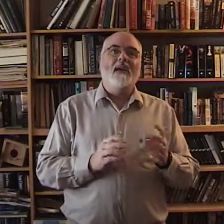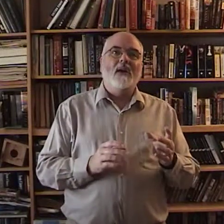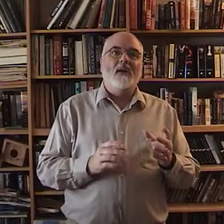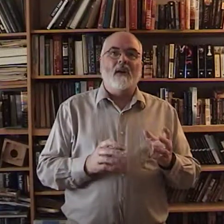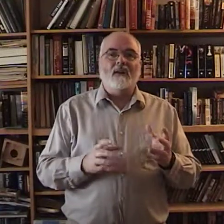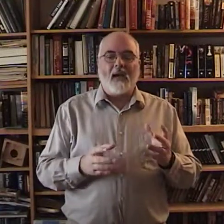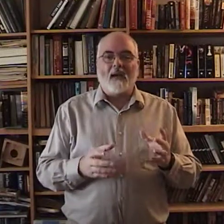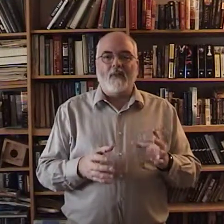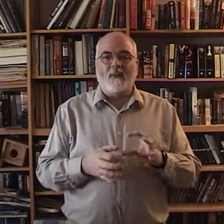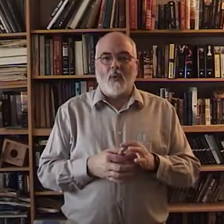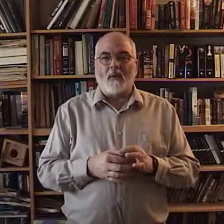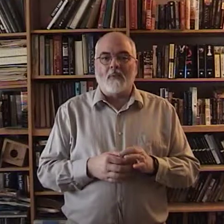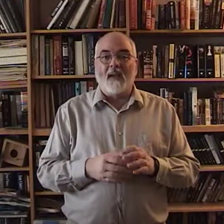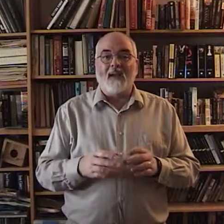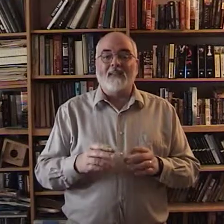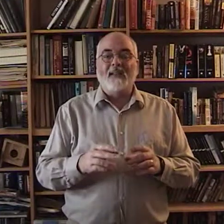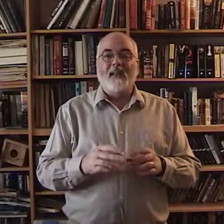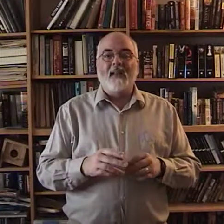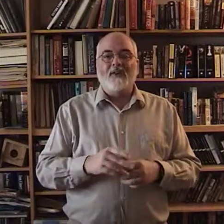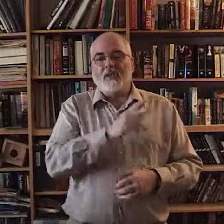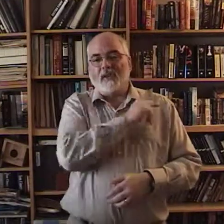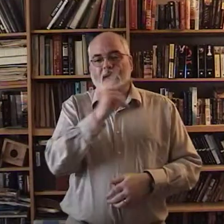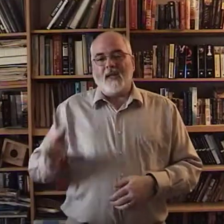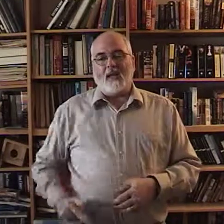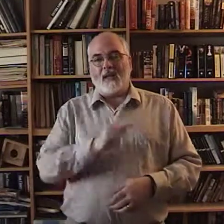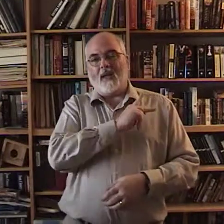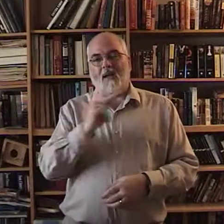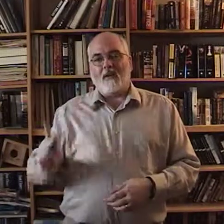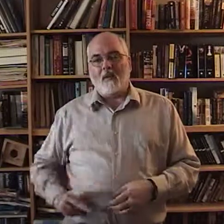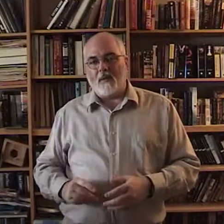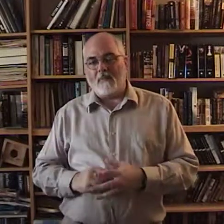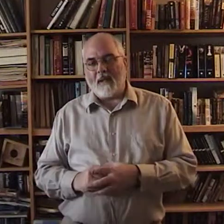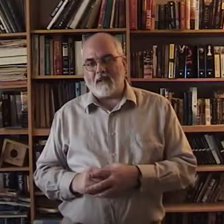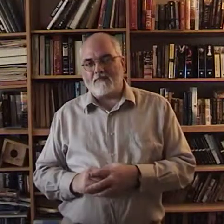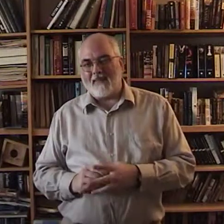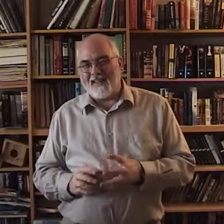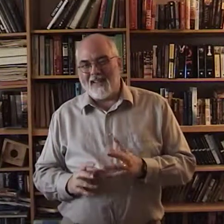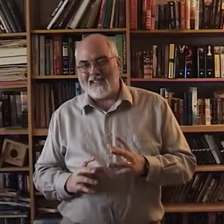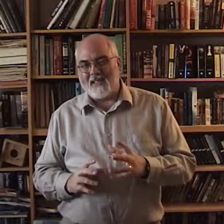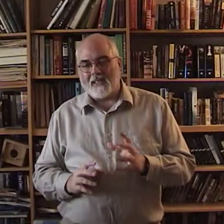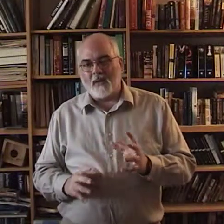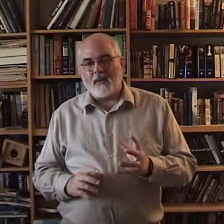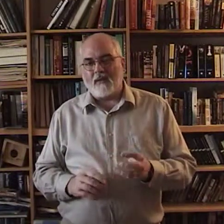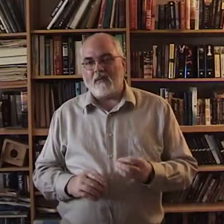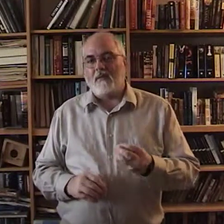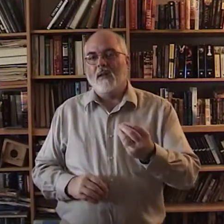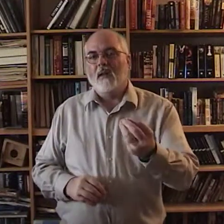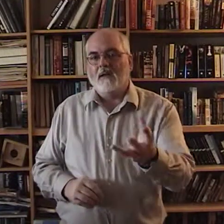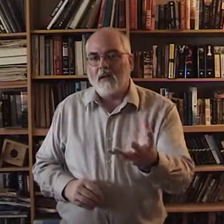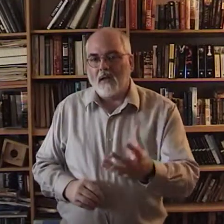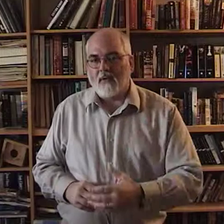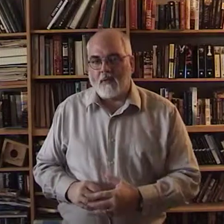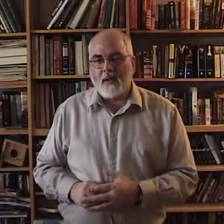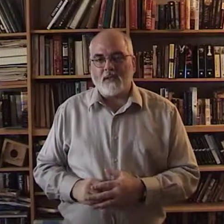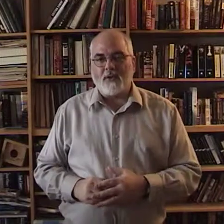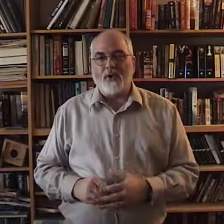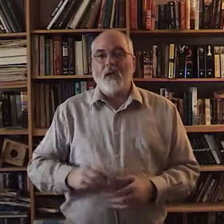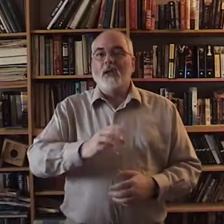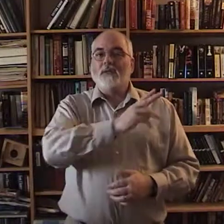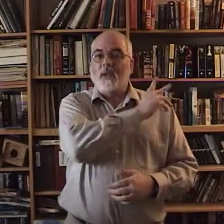Here, it's kind of important because just the king wouldn't make a lot of sense. It wouldn't deliver the message. So,